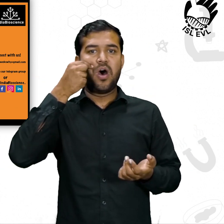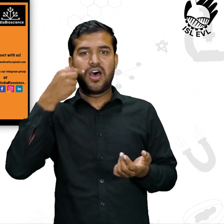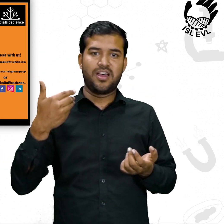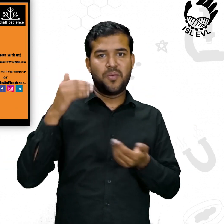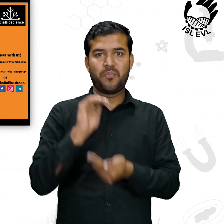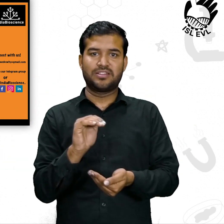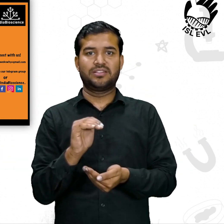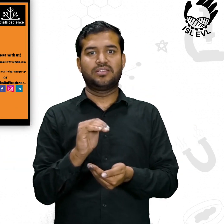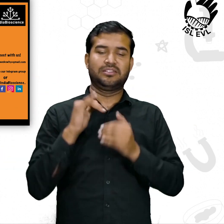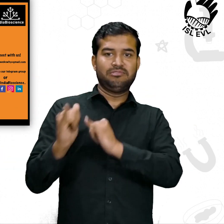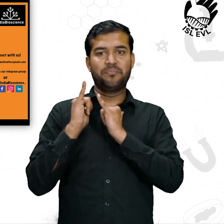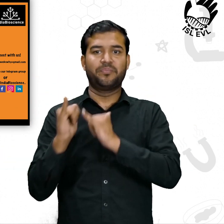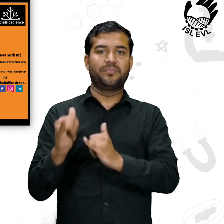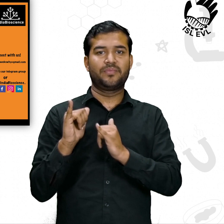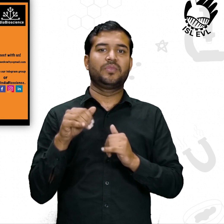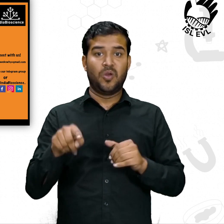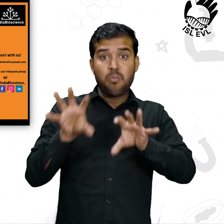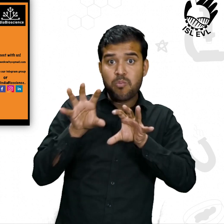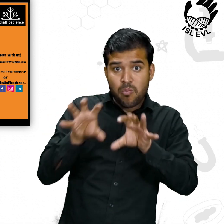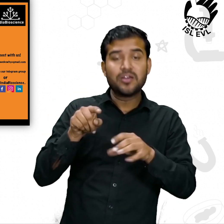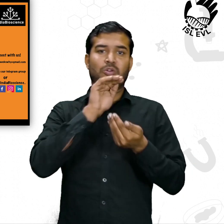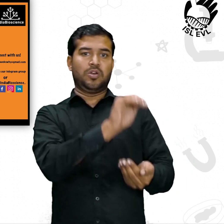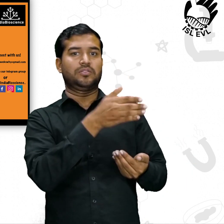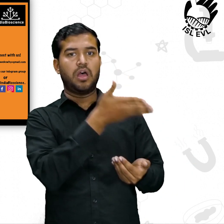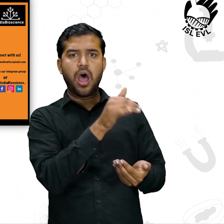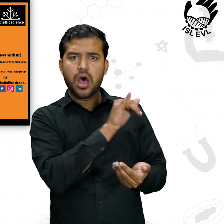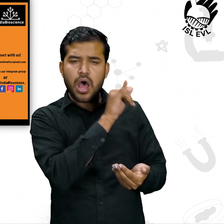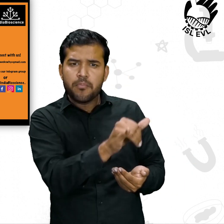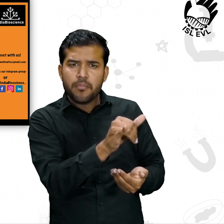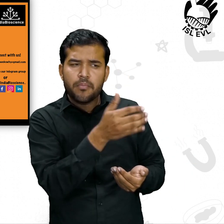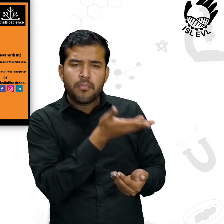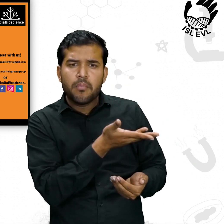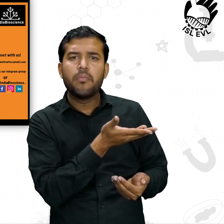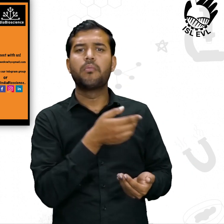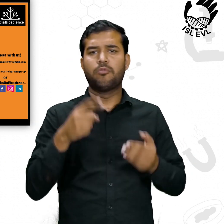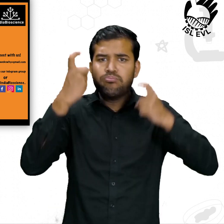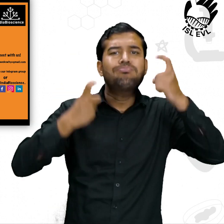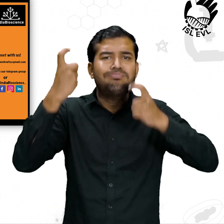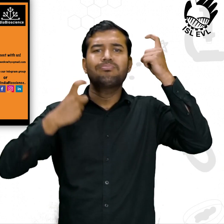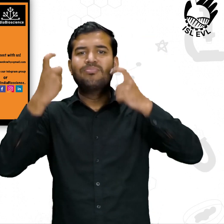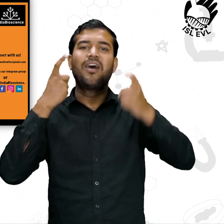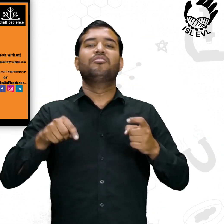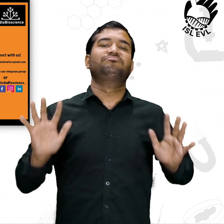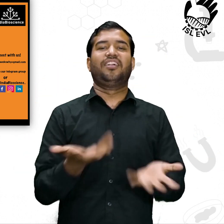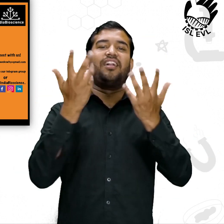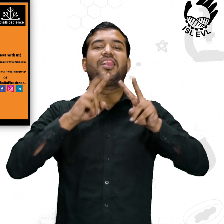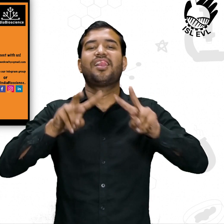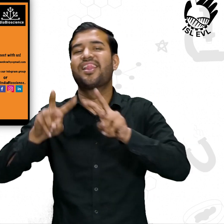dogs only? Like what actually makes it like that? So from there, like it, of course, there are then genes, then there is